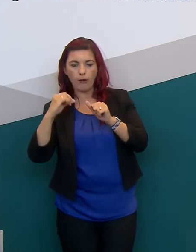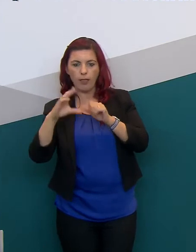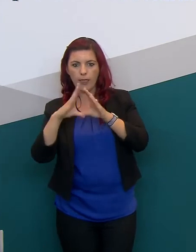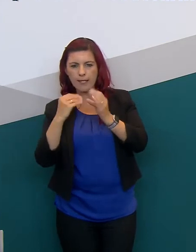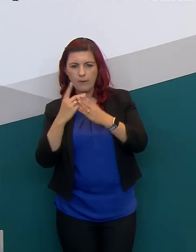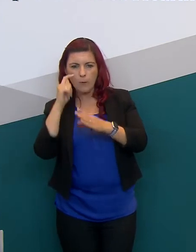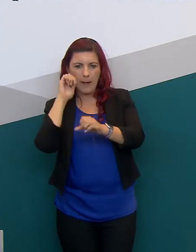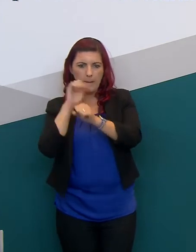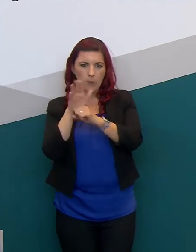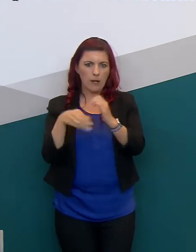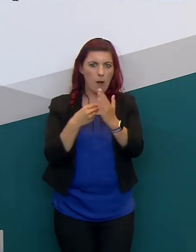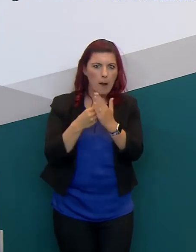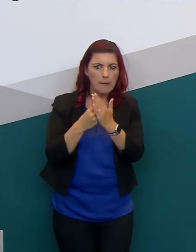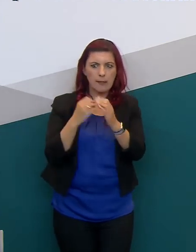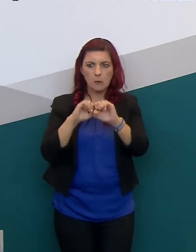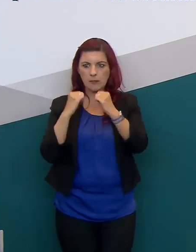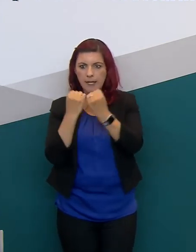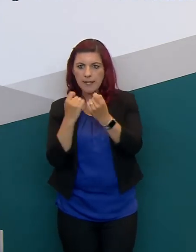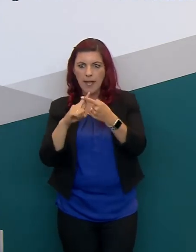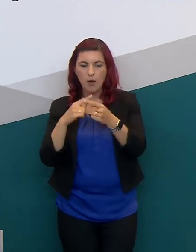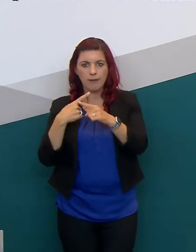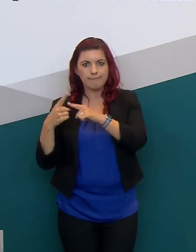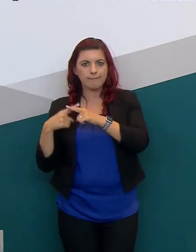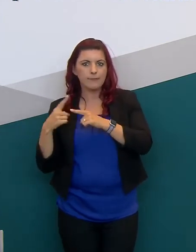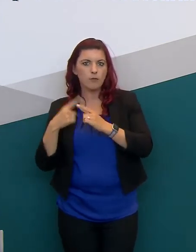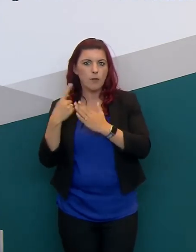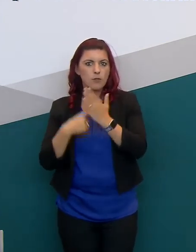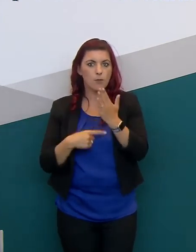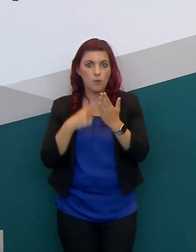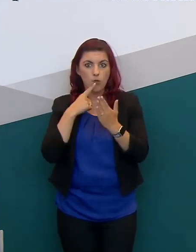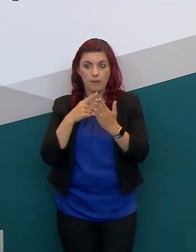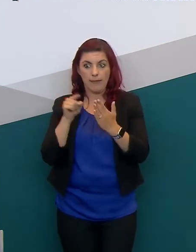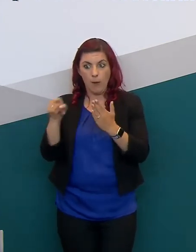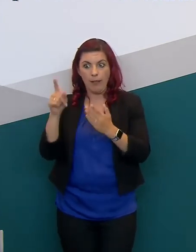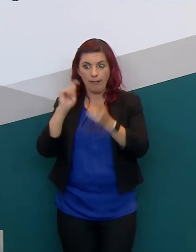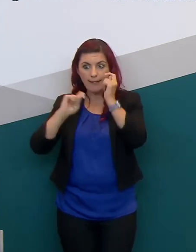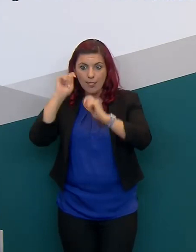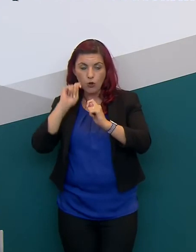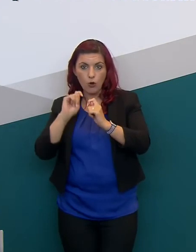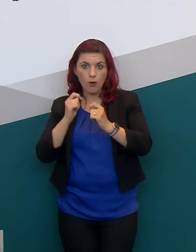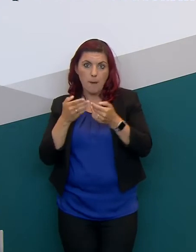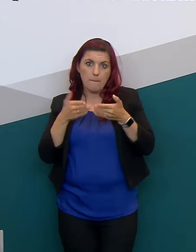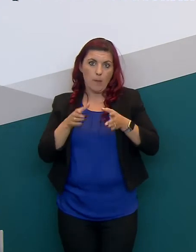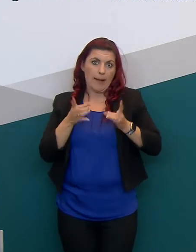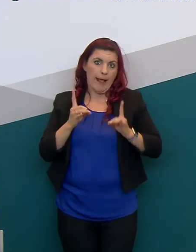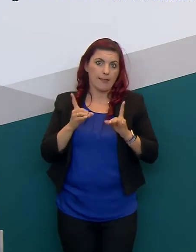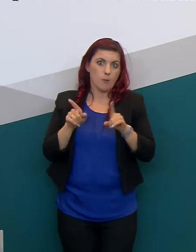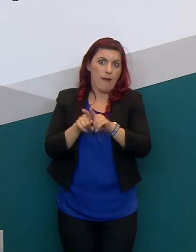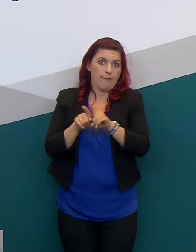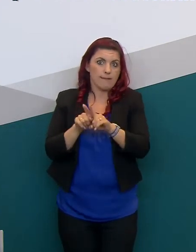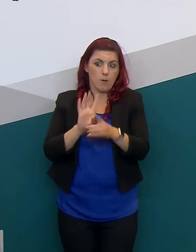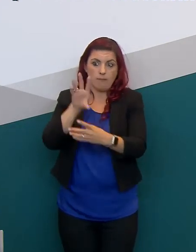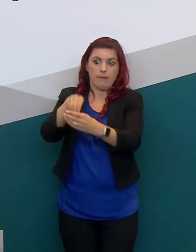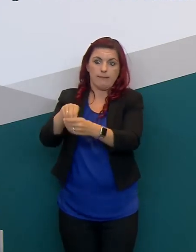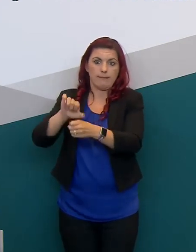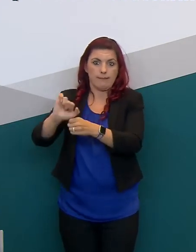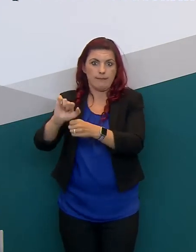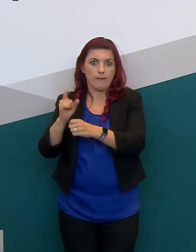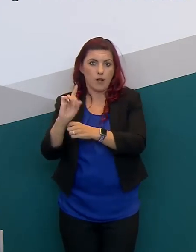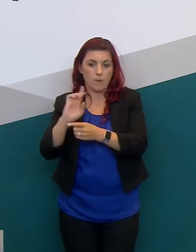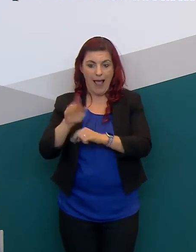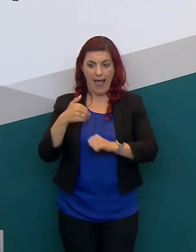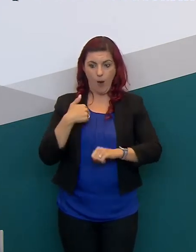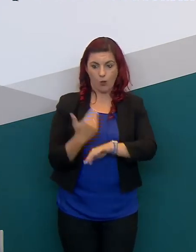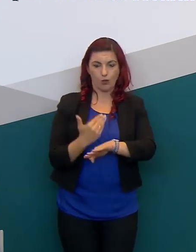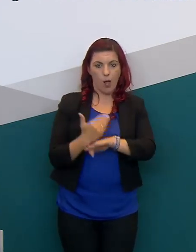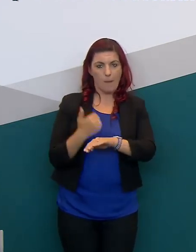to any given set of measures other than just public health ones by government. But our role and